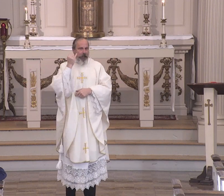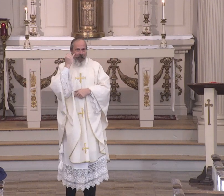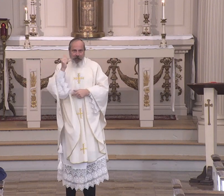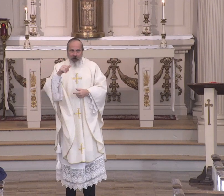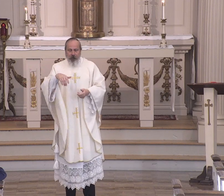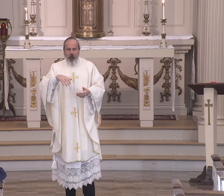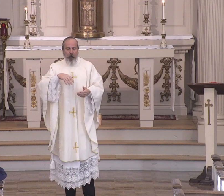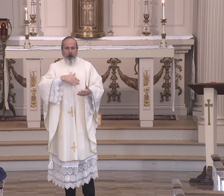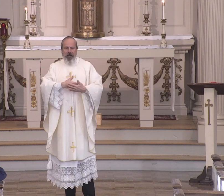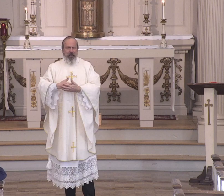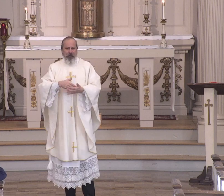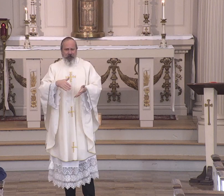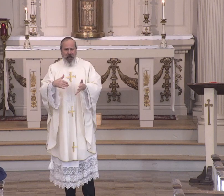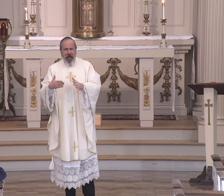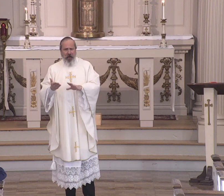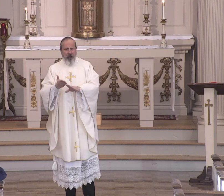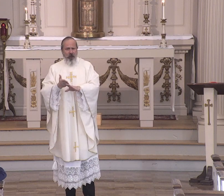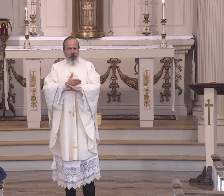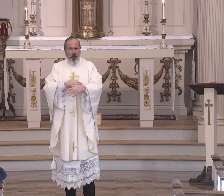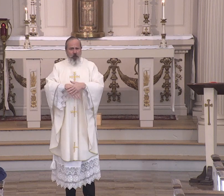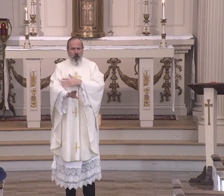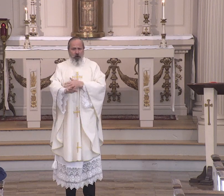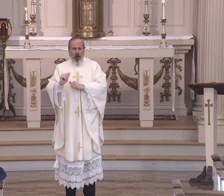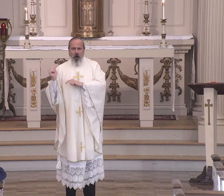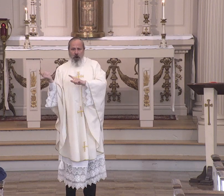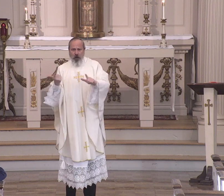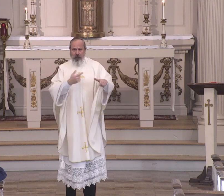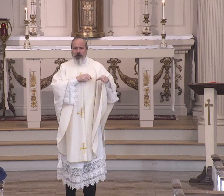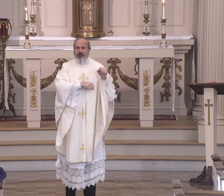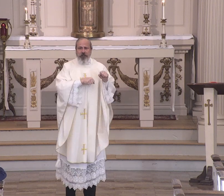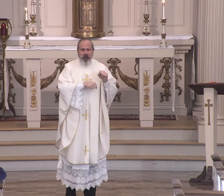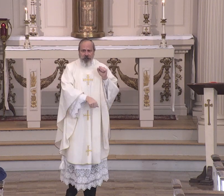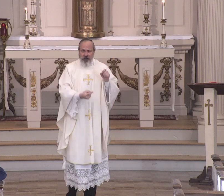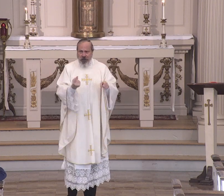Even in the womb, the baby impacts all of us.